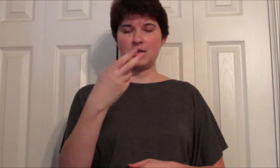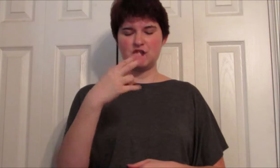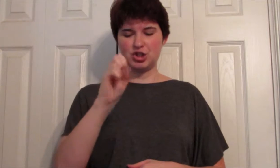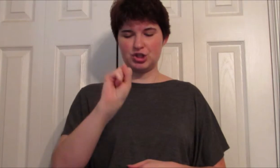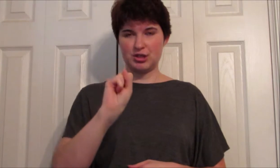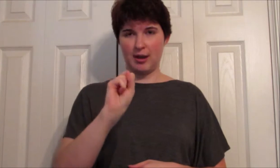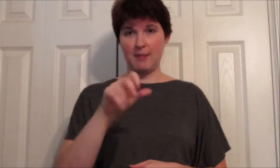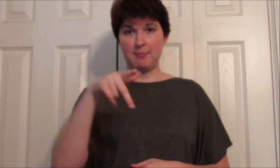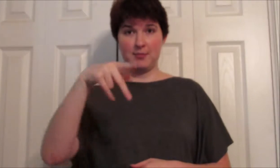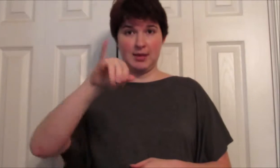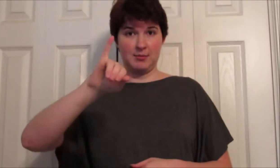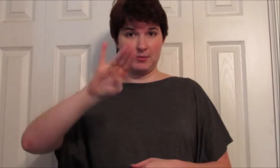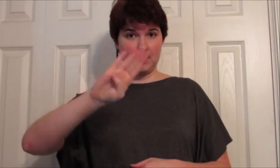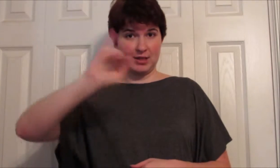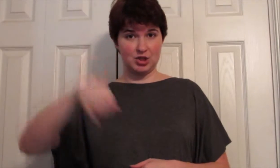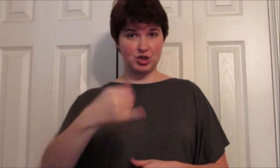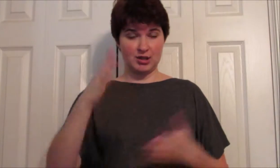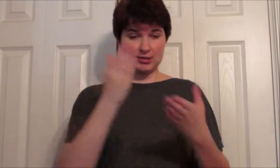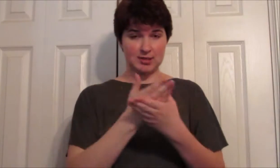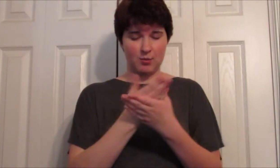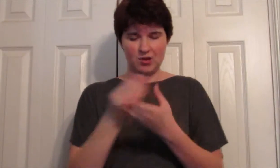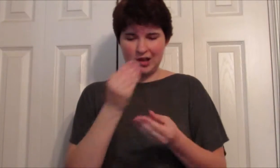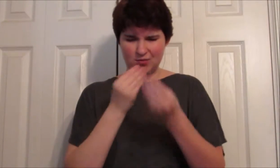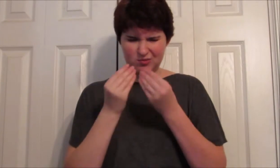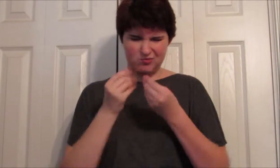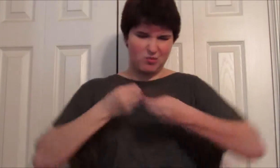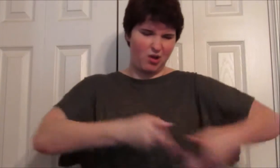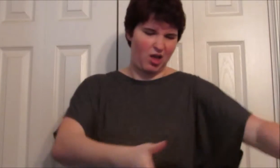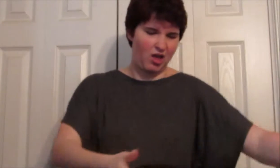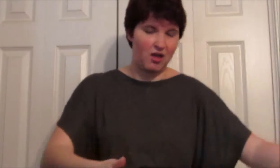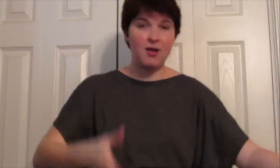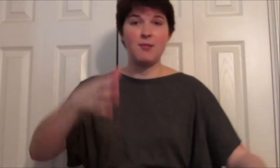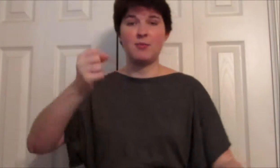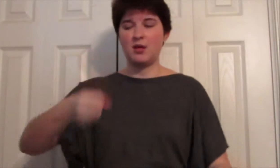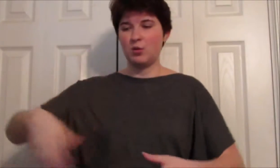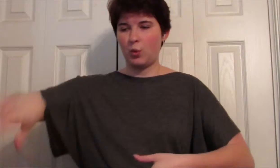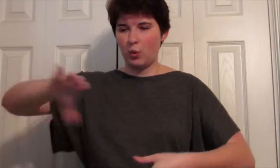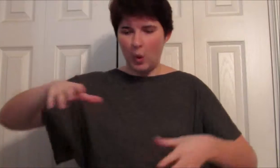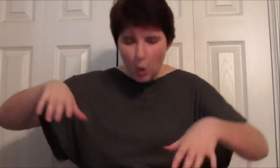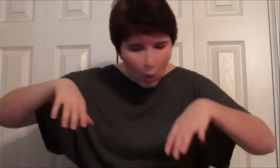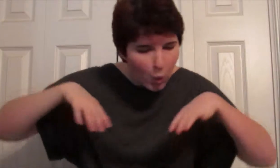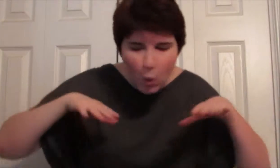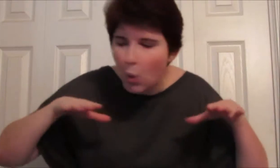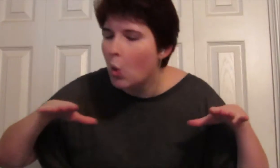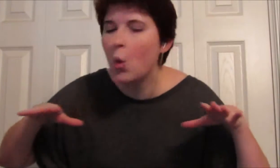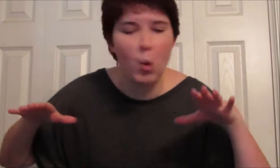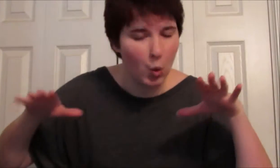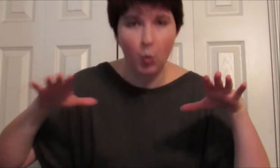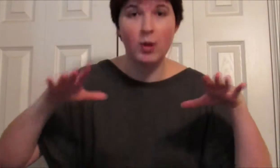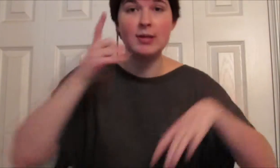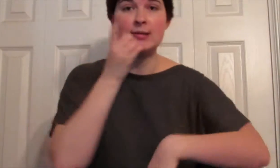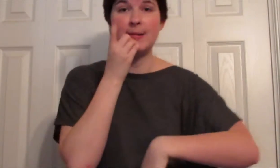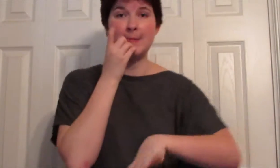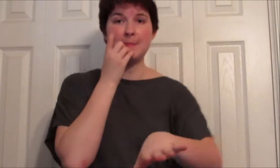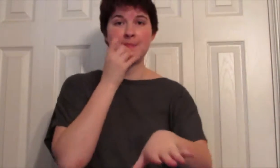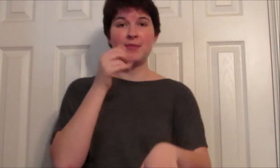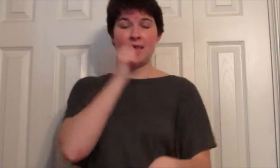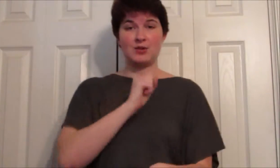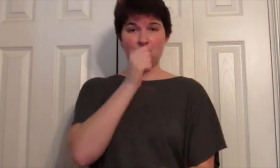jelly sandwich, spit several bites on the floor, pour a glass of milk on the table, and slurp that up. For dinner, a dish of ice cream, 1 handful